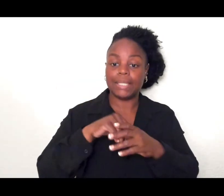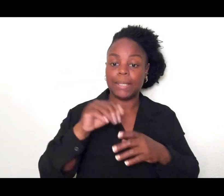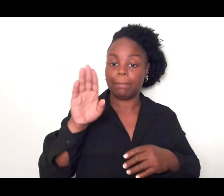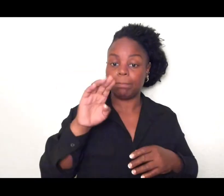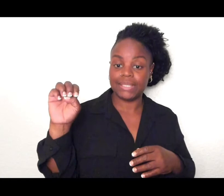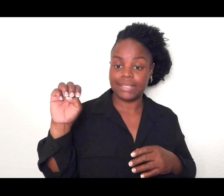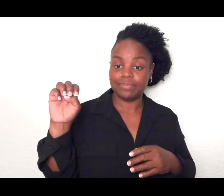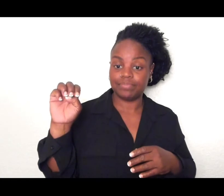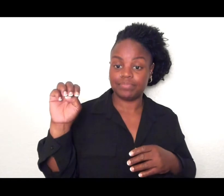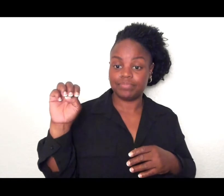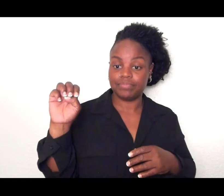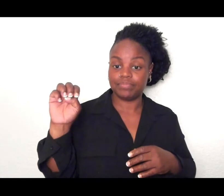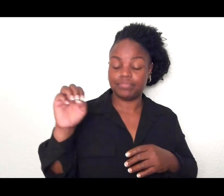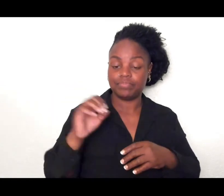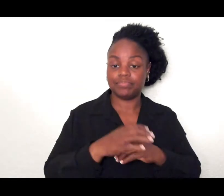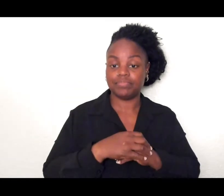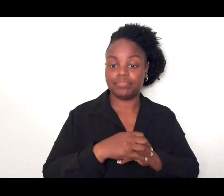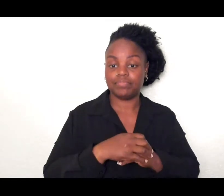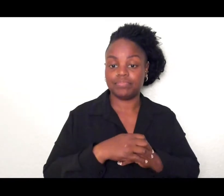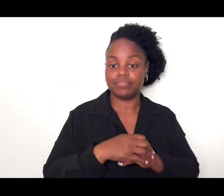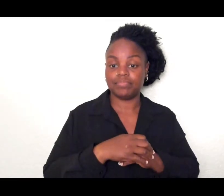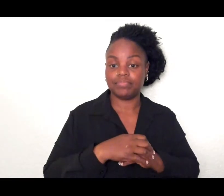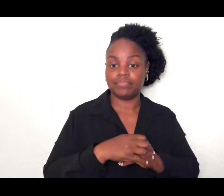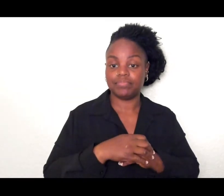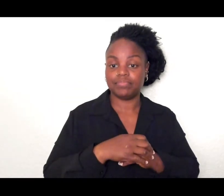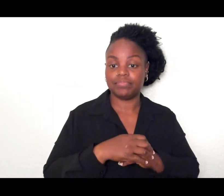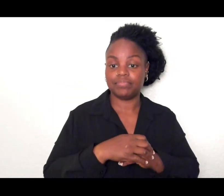What makes you feel powerful?